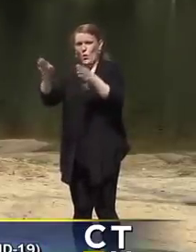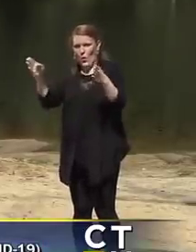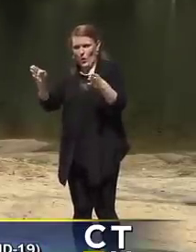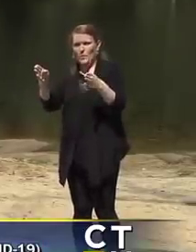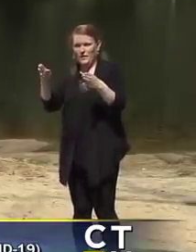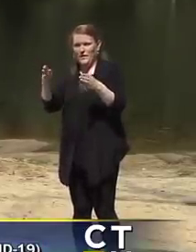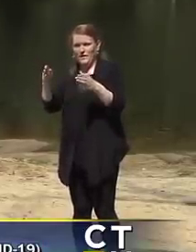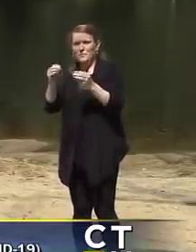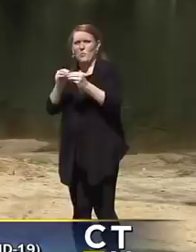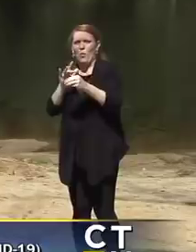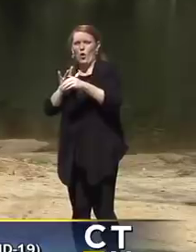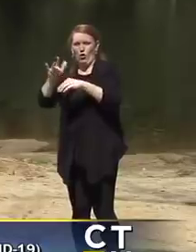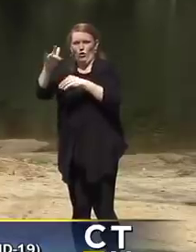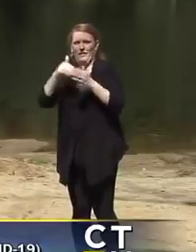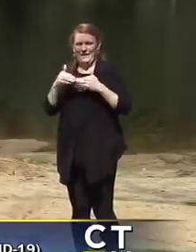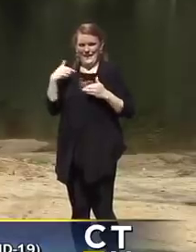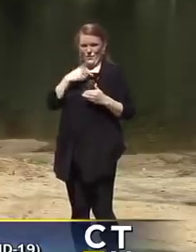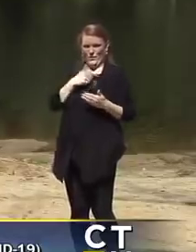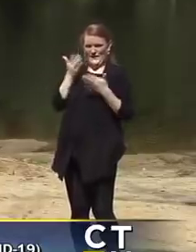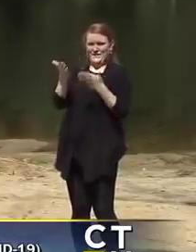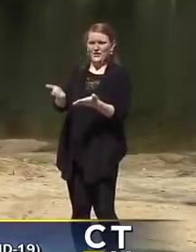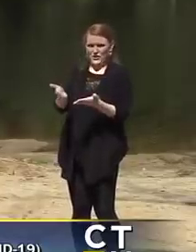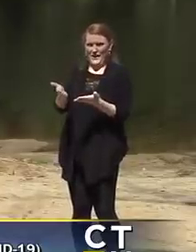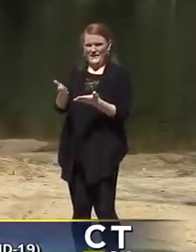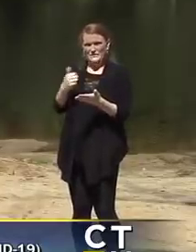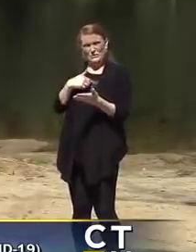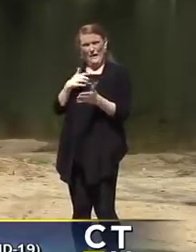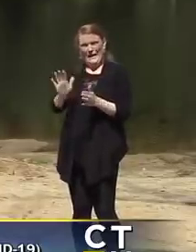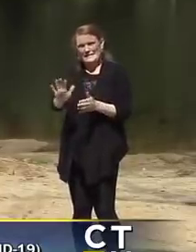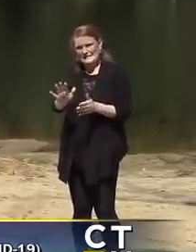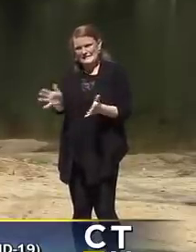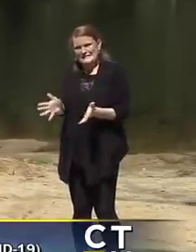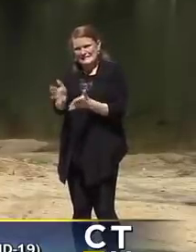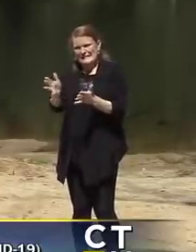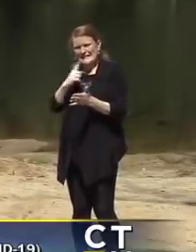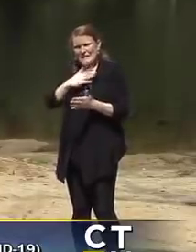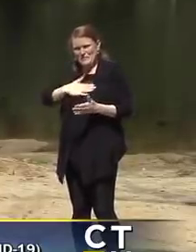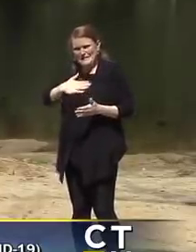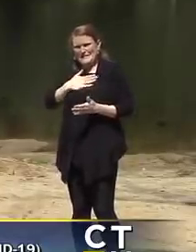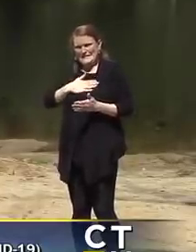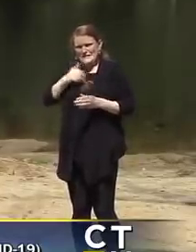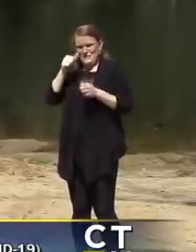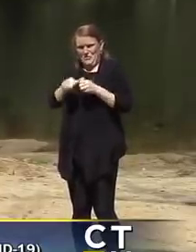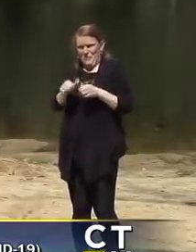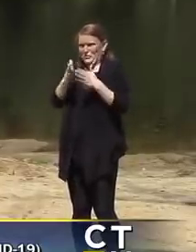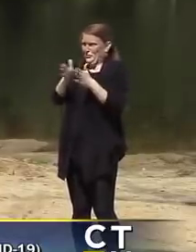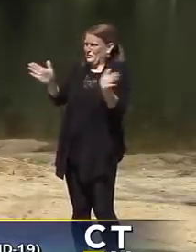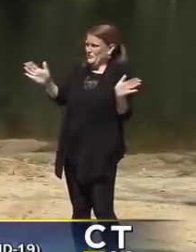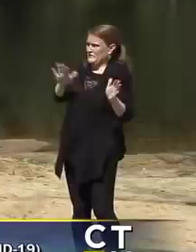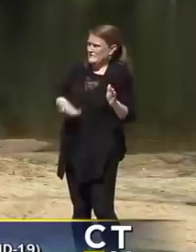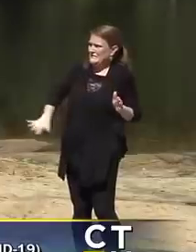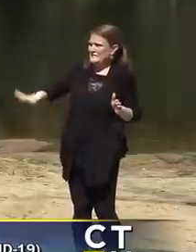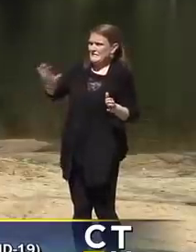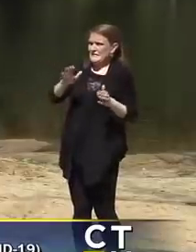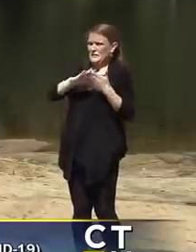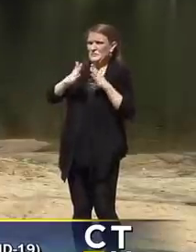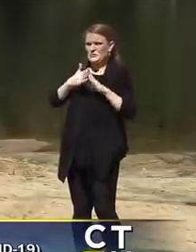was safe. And I urge them to think about the broader community and as they make that decision.